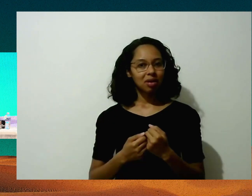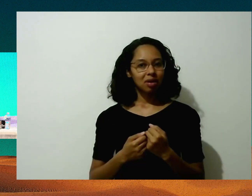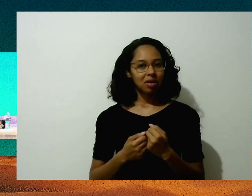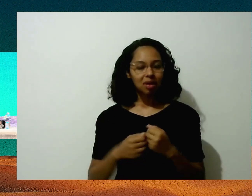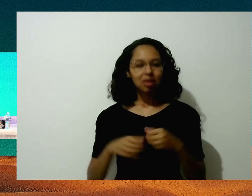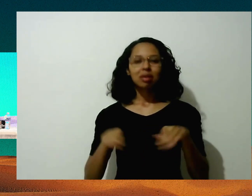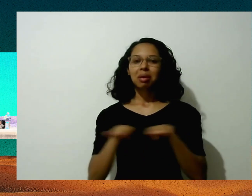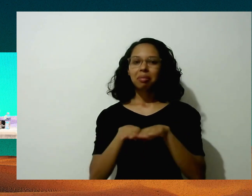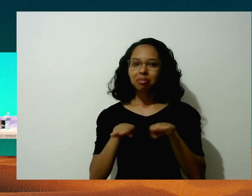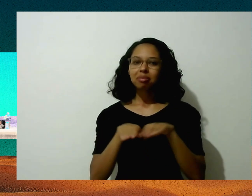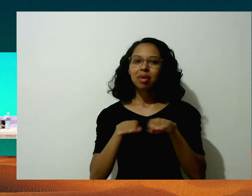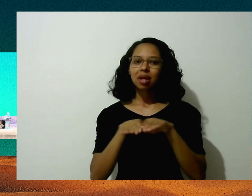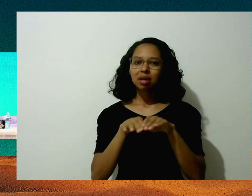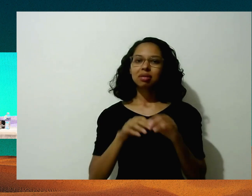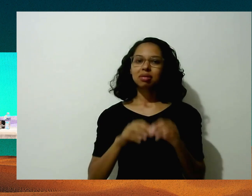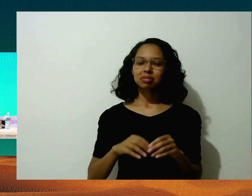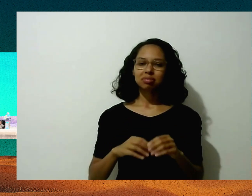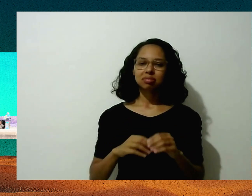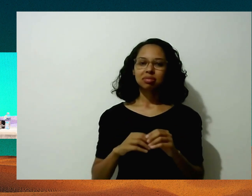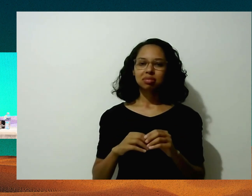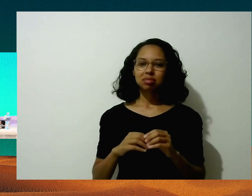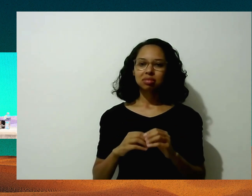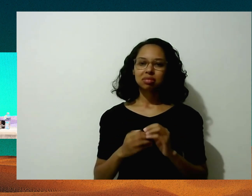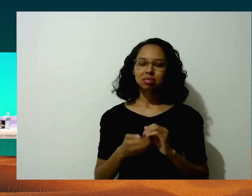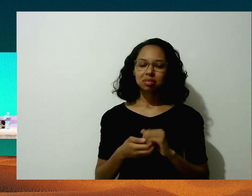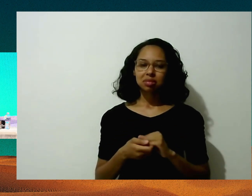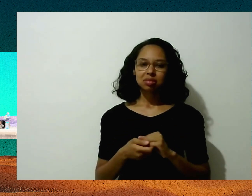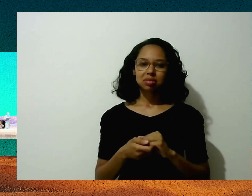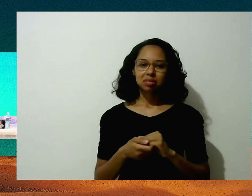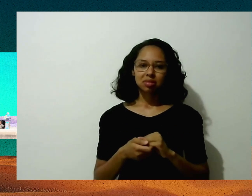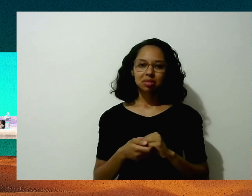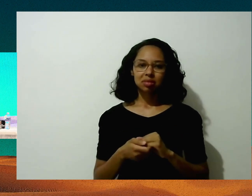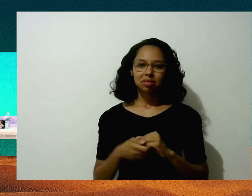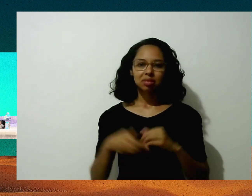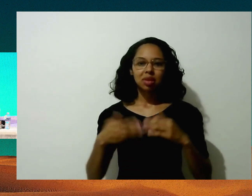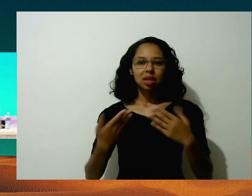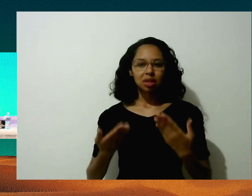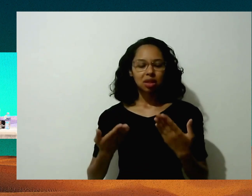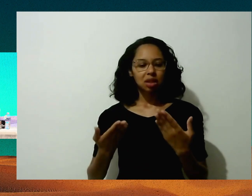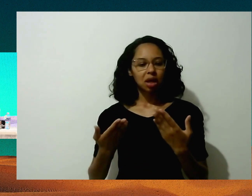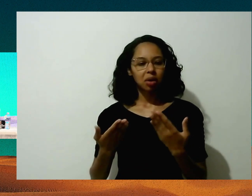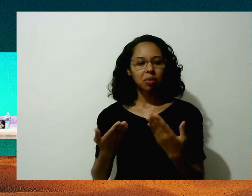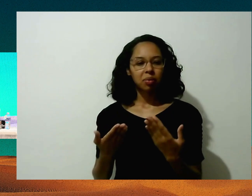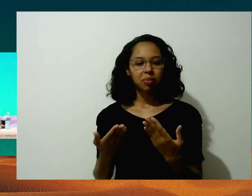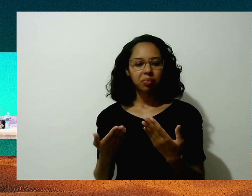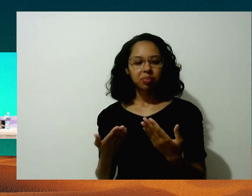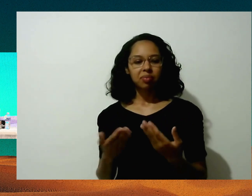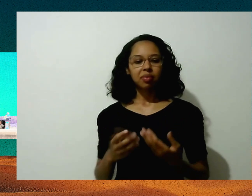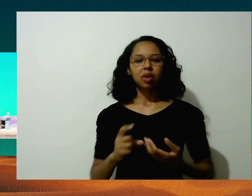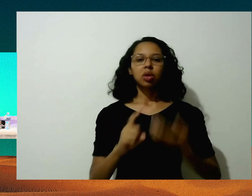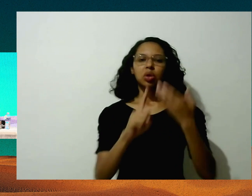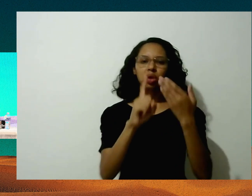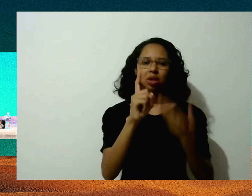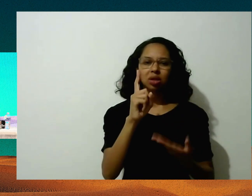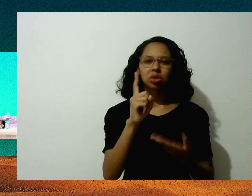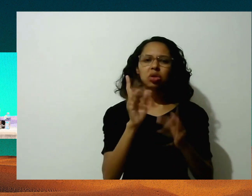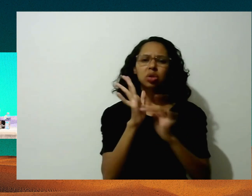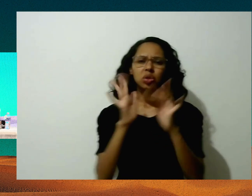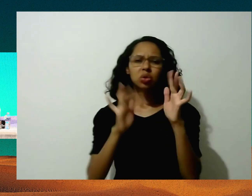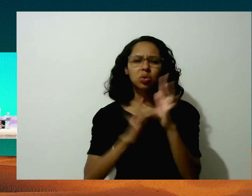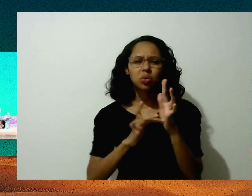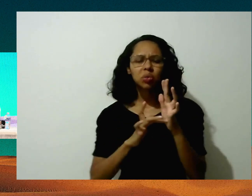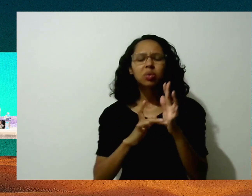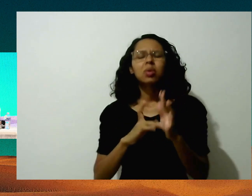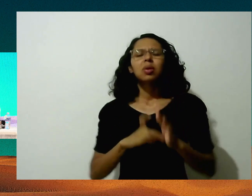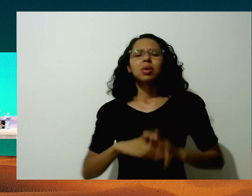man Jesus was made a little lower than the angels. Por causa do sofrimento da morte, foi coroado de glória e de honra. For the